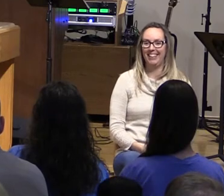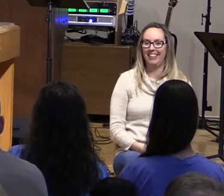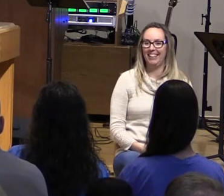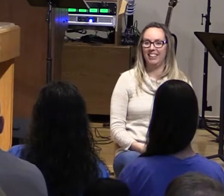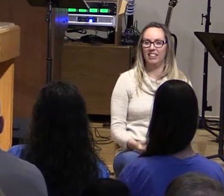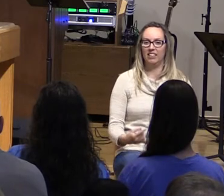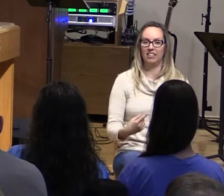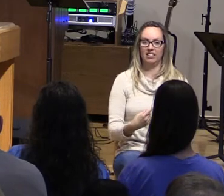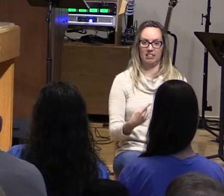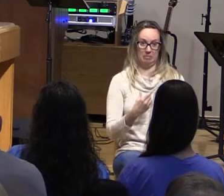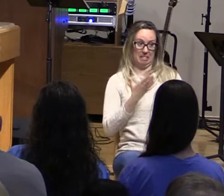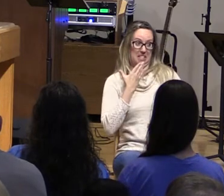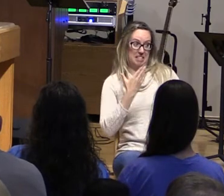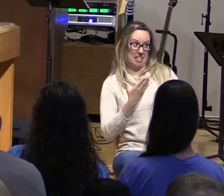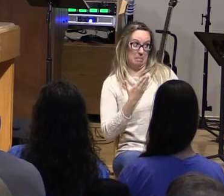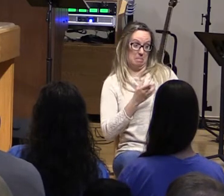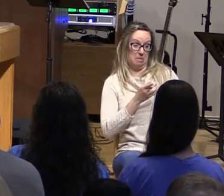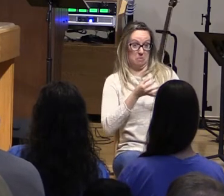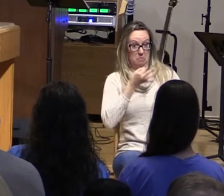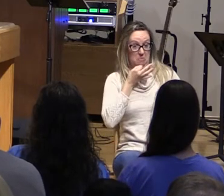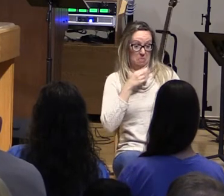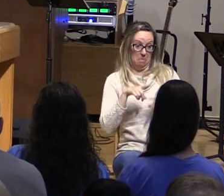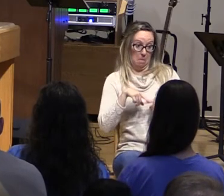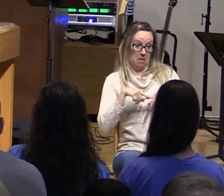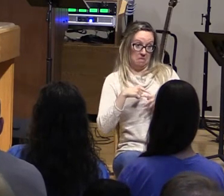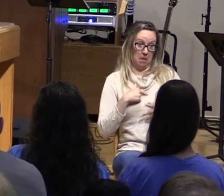He might not thank me in a minute, but that's okay.